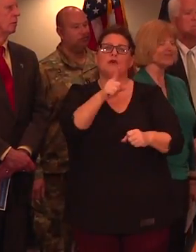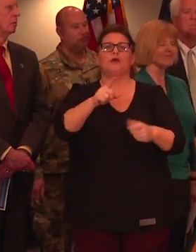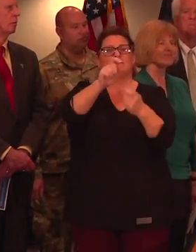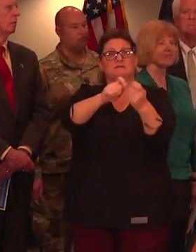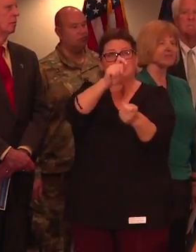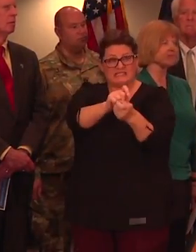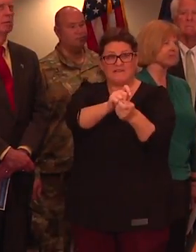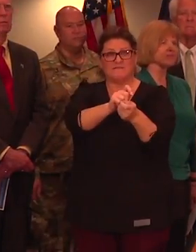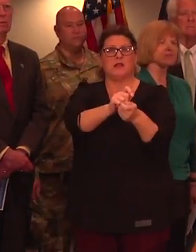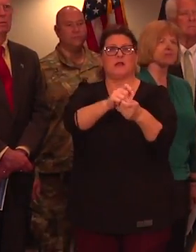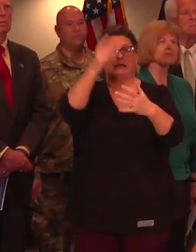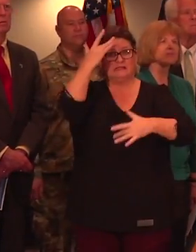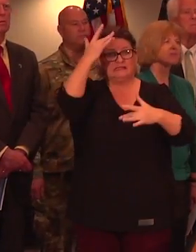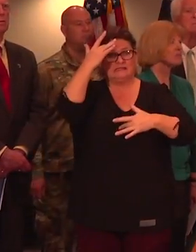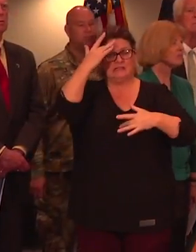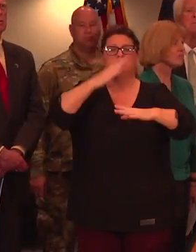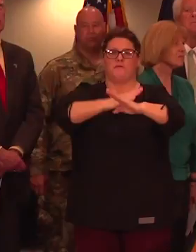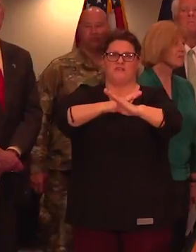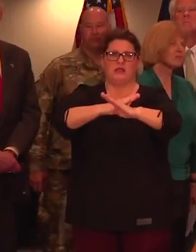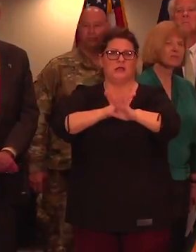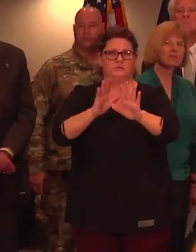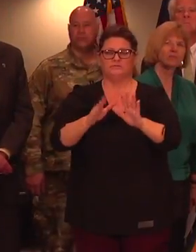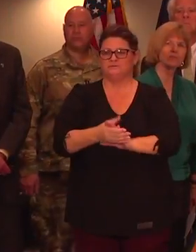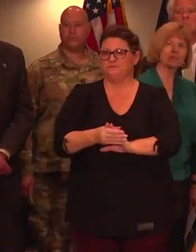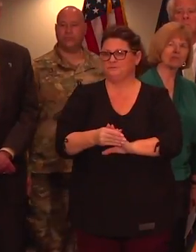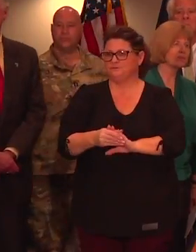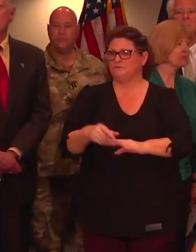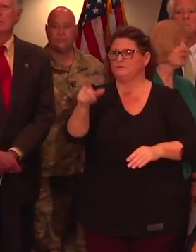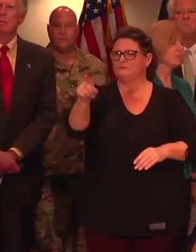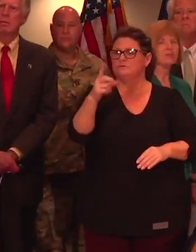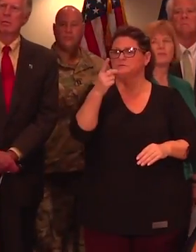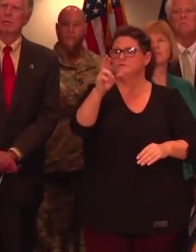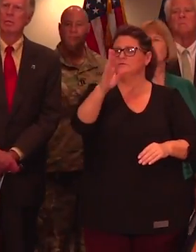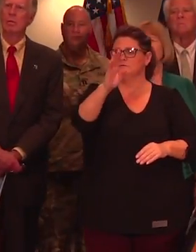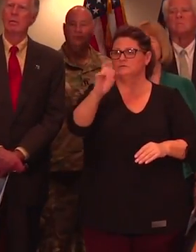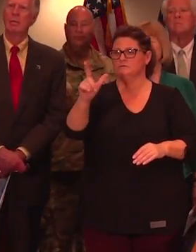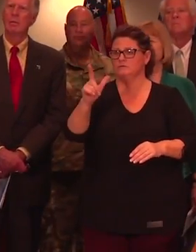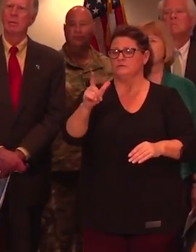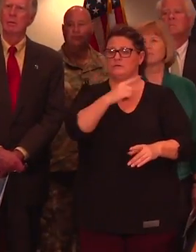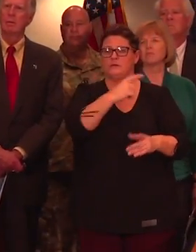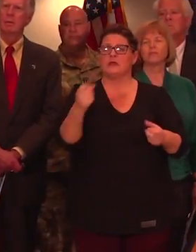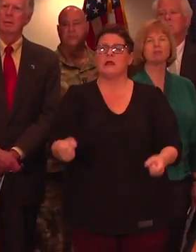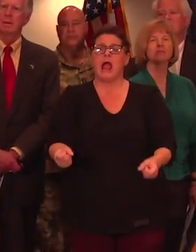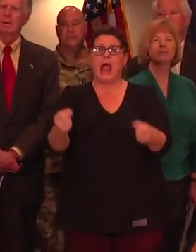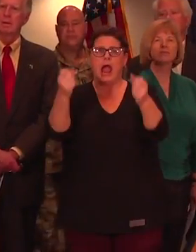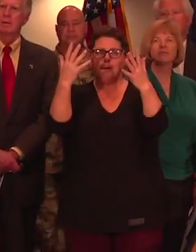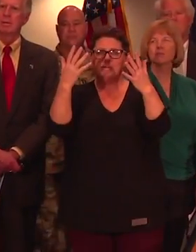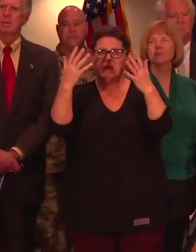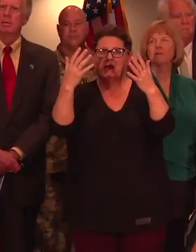measures. Governor? Yes, ma'am. Dr. Bell, can you say how many tests have been